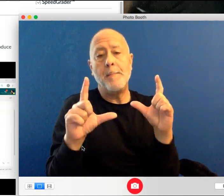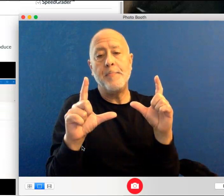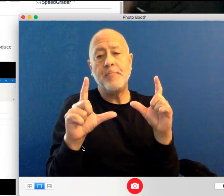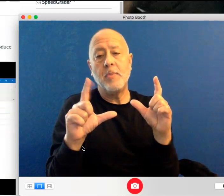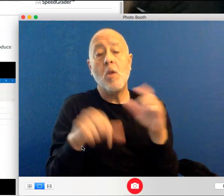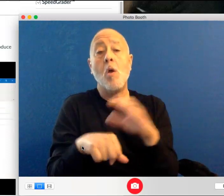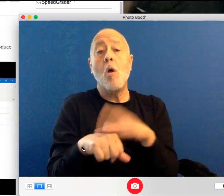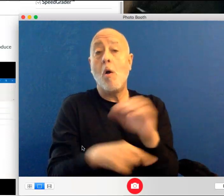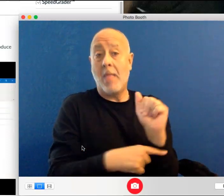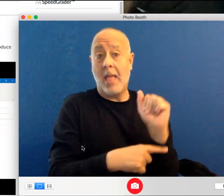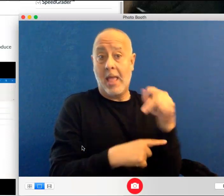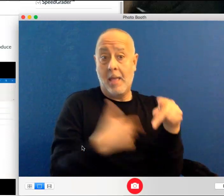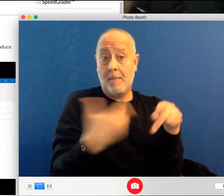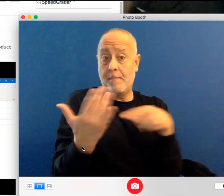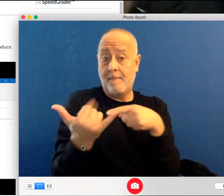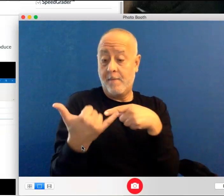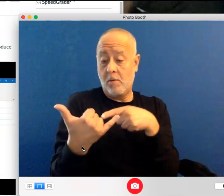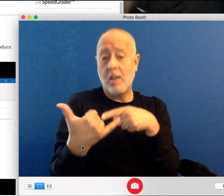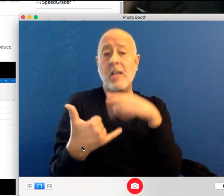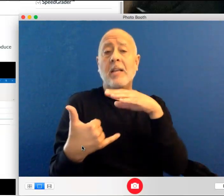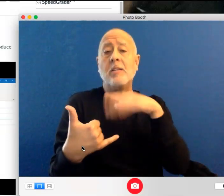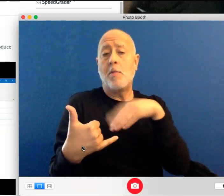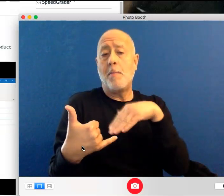the app version, it's already on the bottom here.